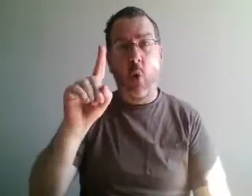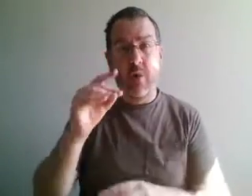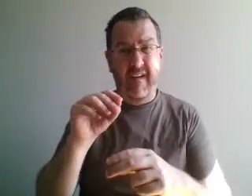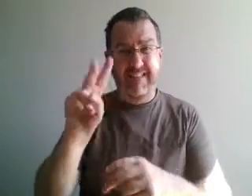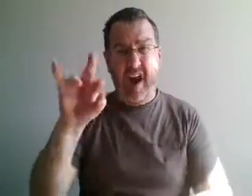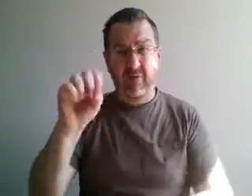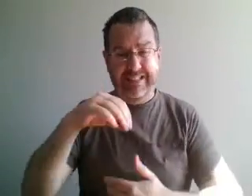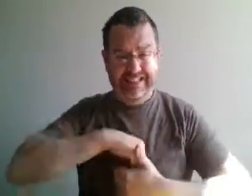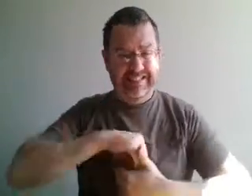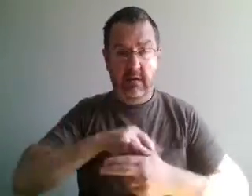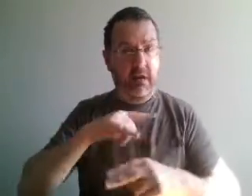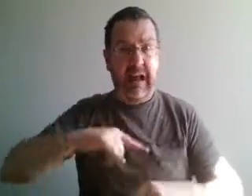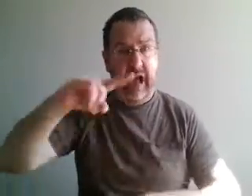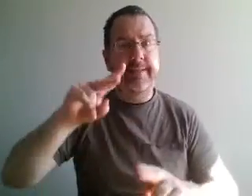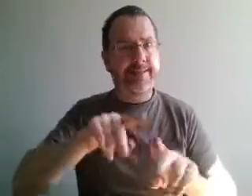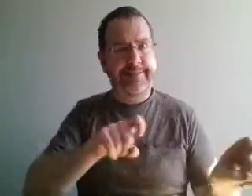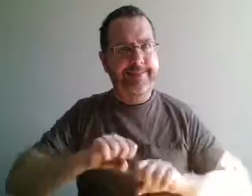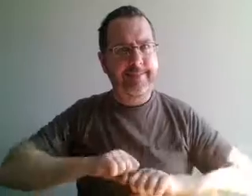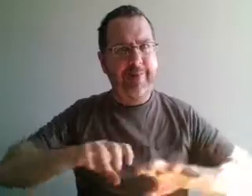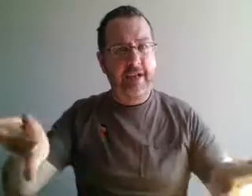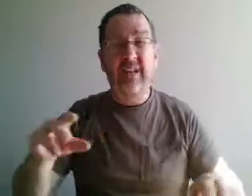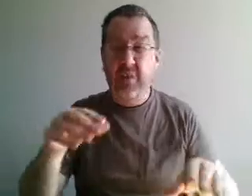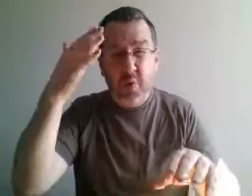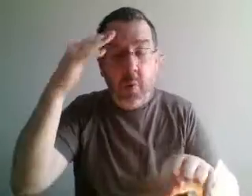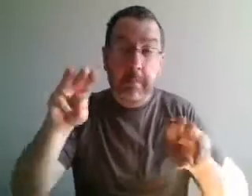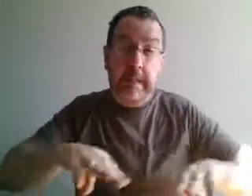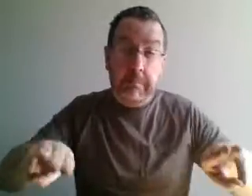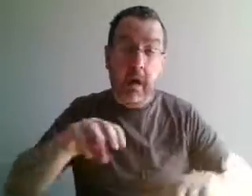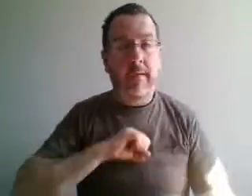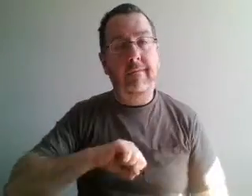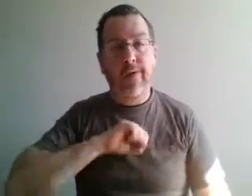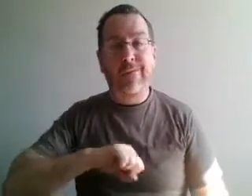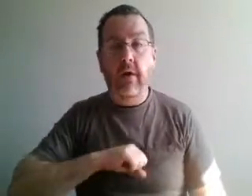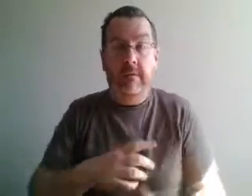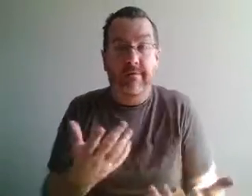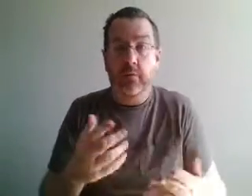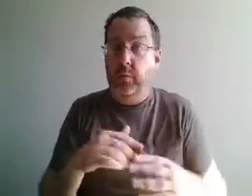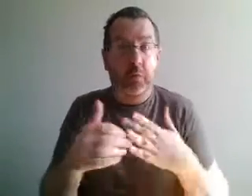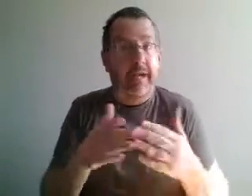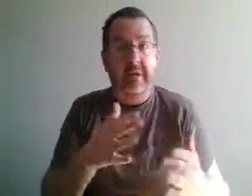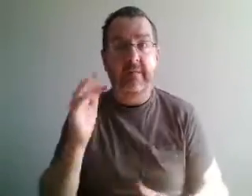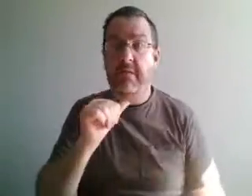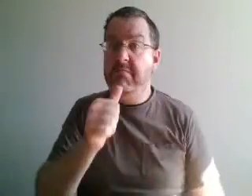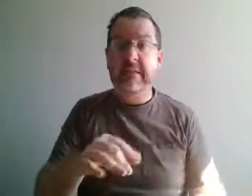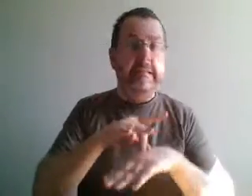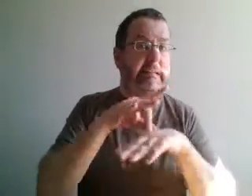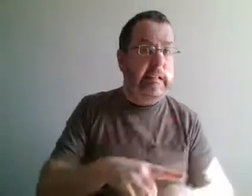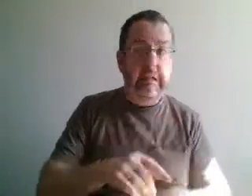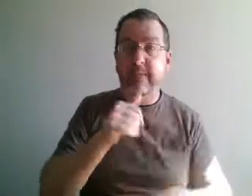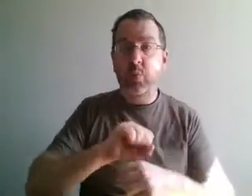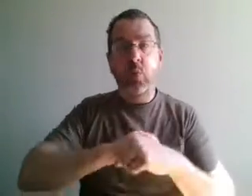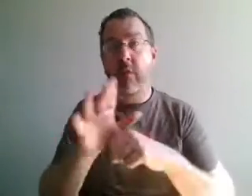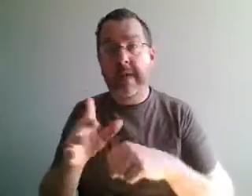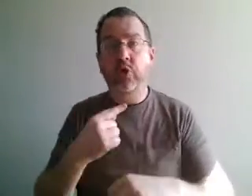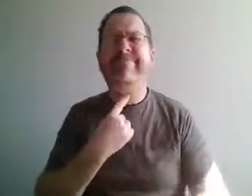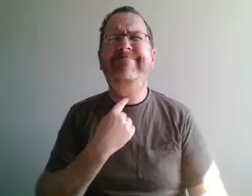cough all the time, even if they don't have COVID-19 or other respiratory, just a tickle in their throat, so that sends